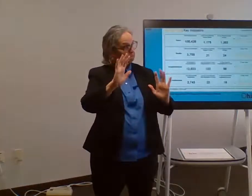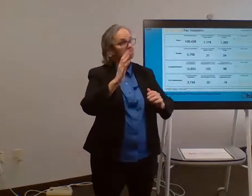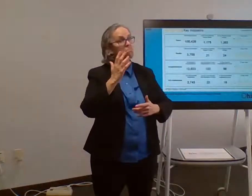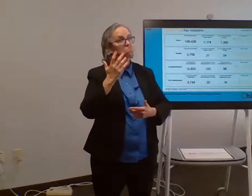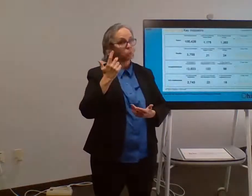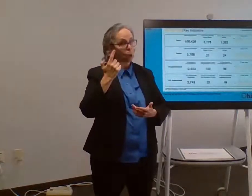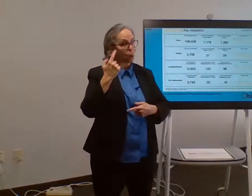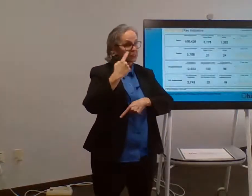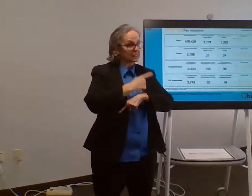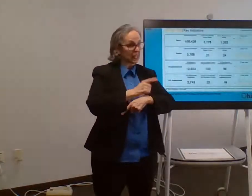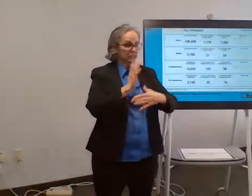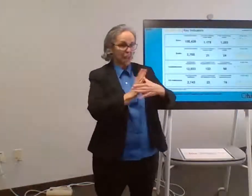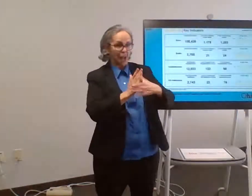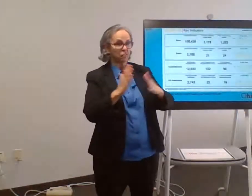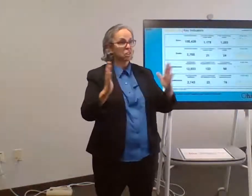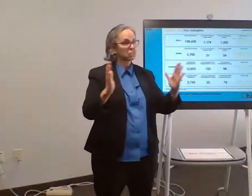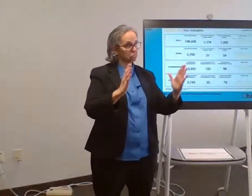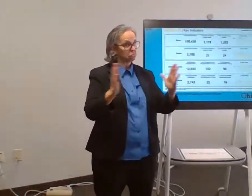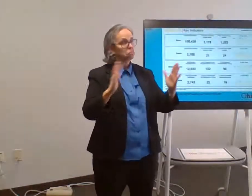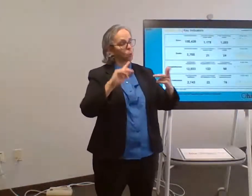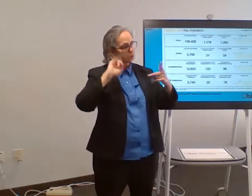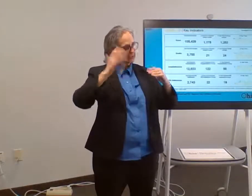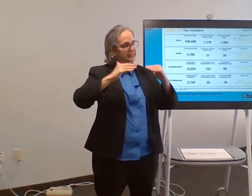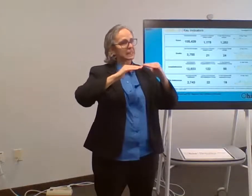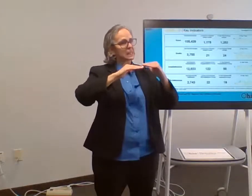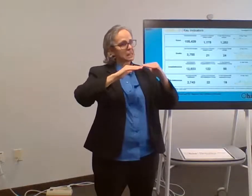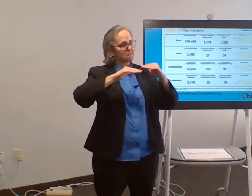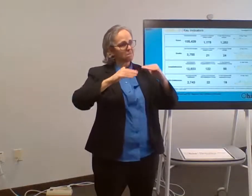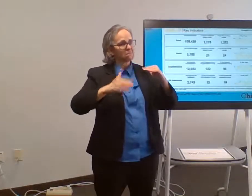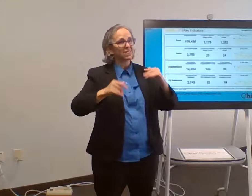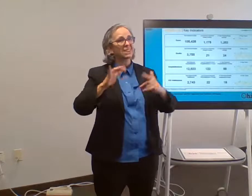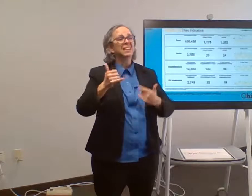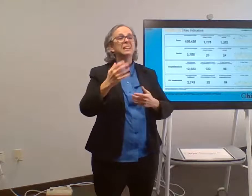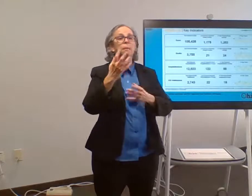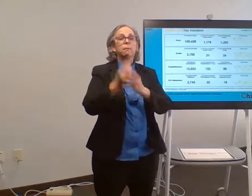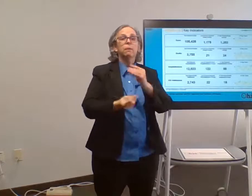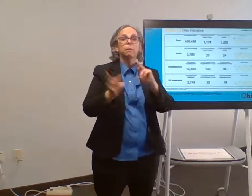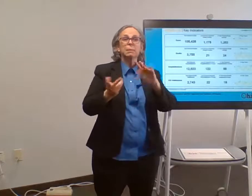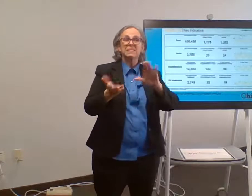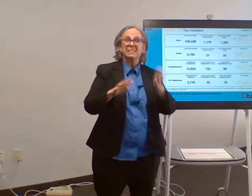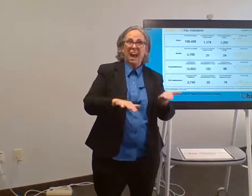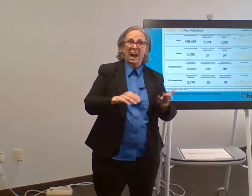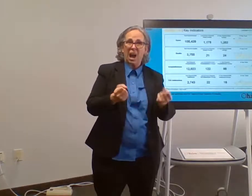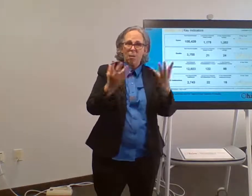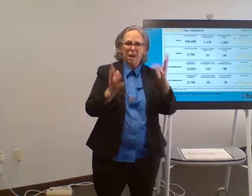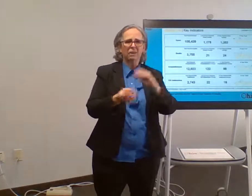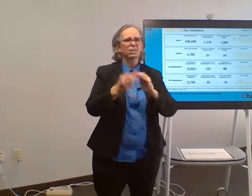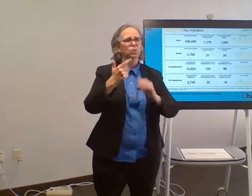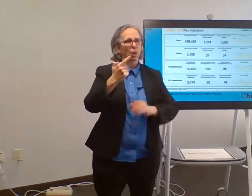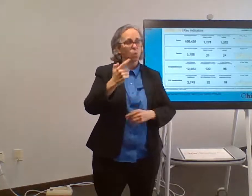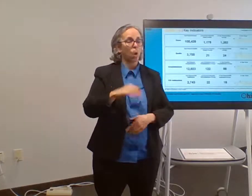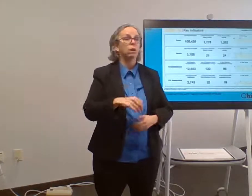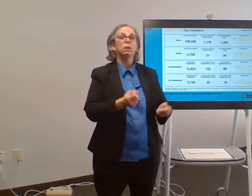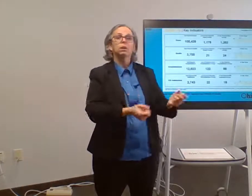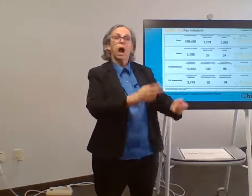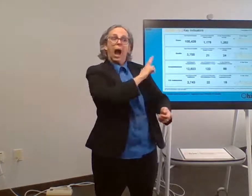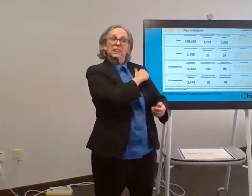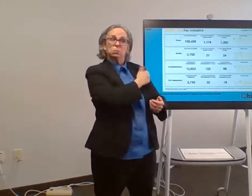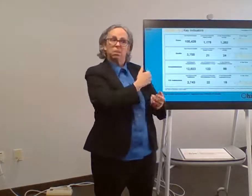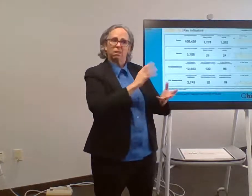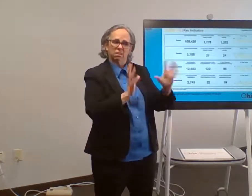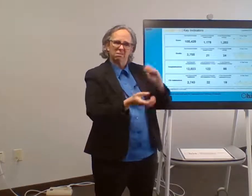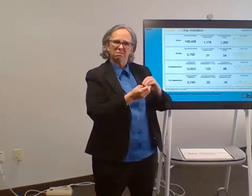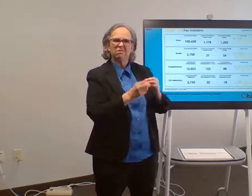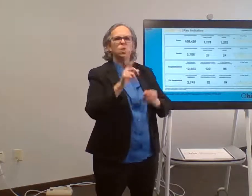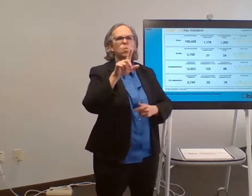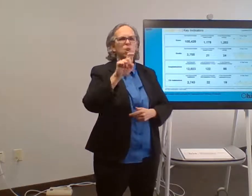kind of hovering right there. 21 deaths, 122 hospitalizations, that is up a little bit, and ICU admissions is